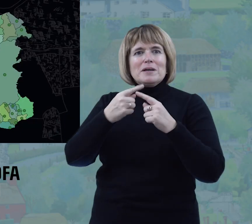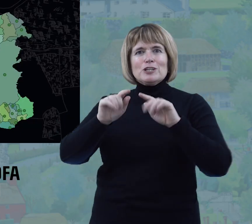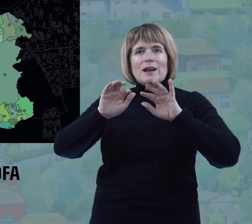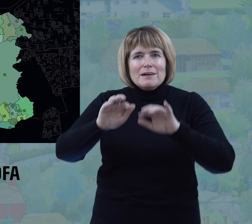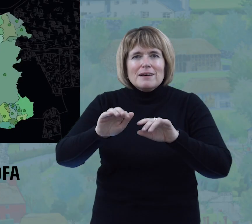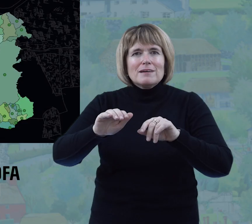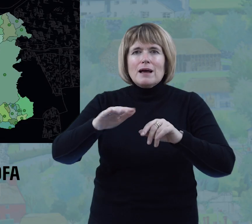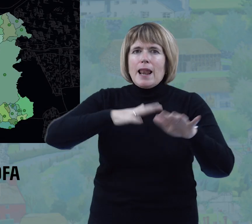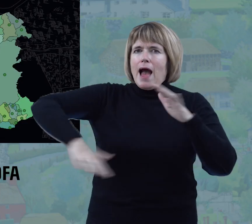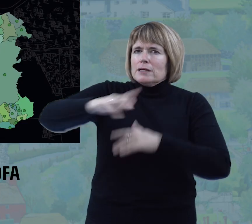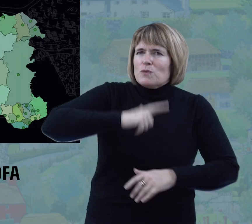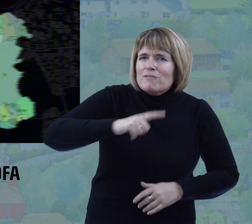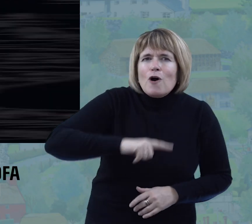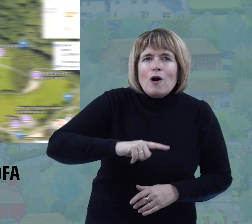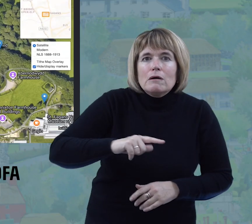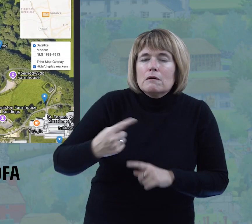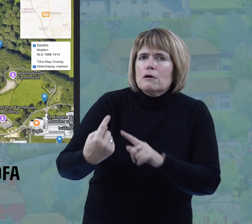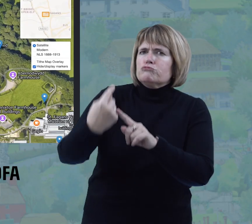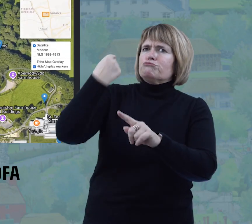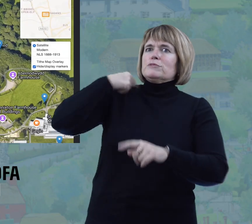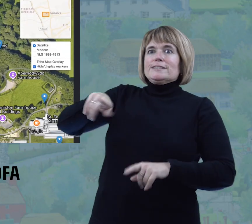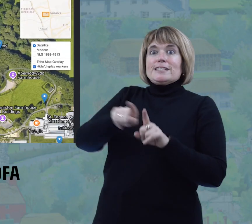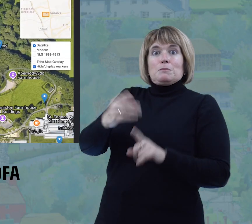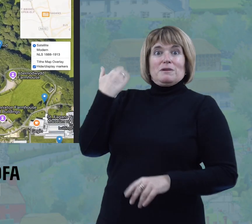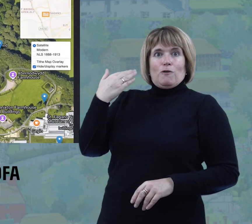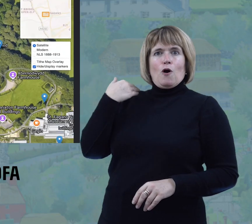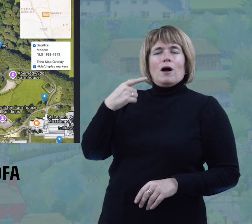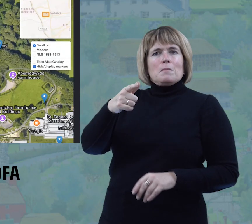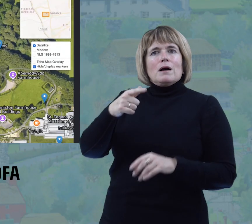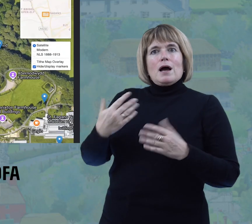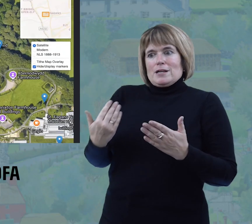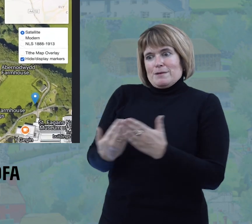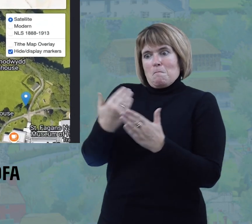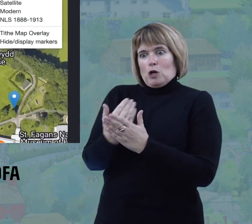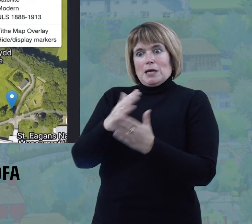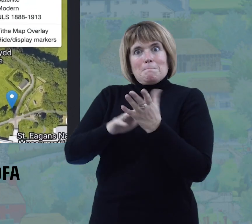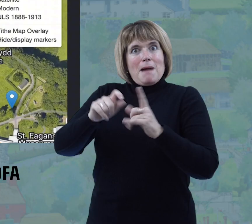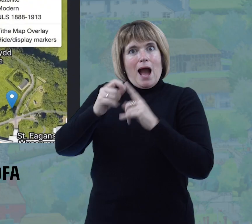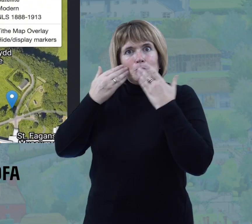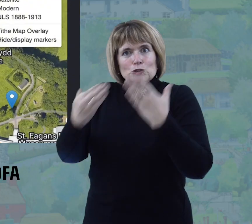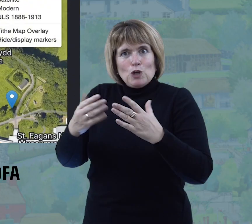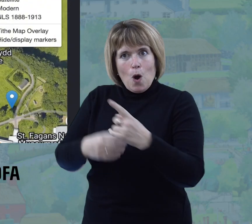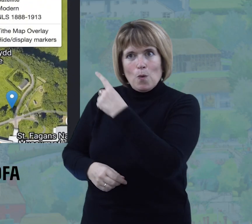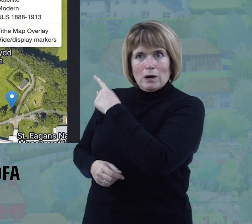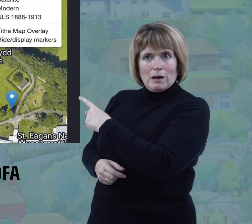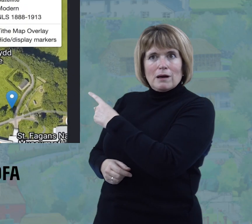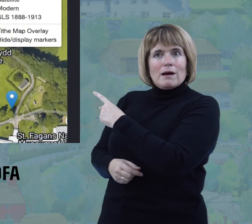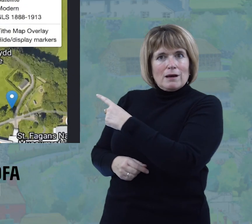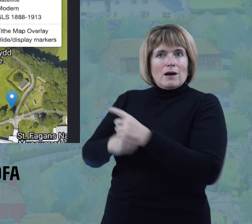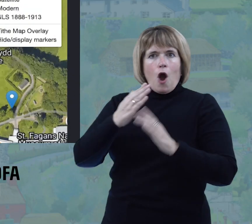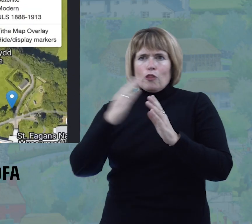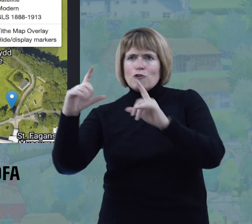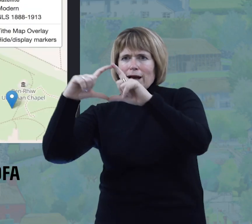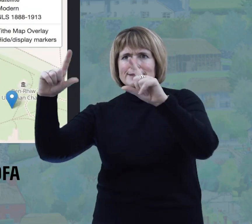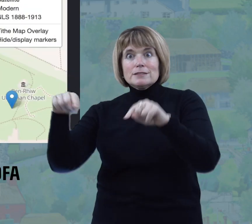what the land was used for. Search a location in the same way as before. A modern map will be displayed. On the right of the screen, you can pick